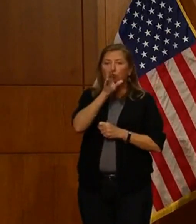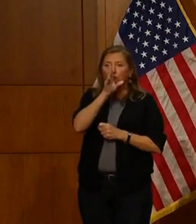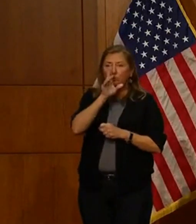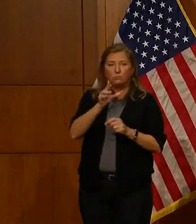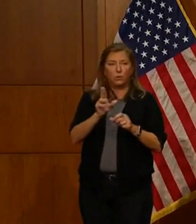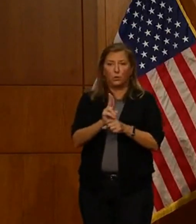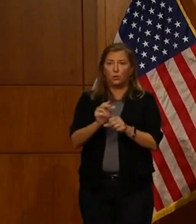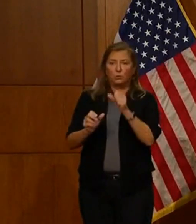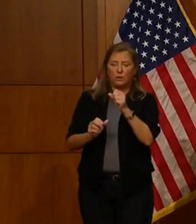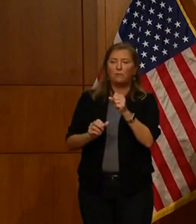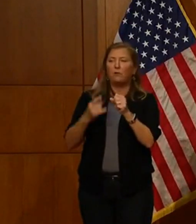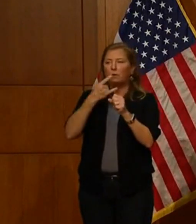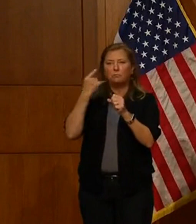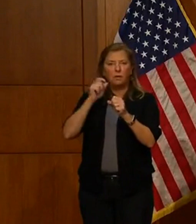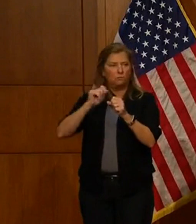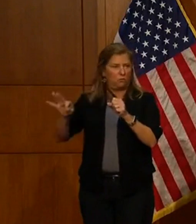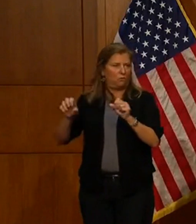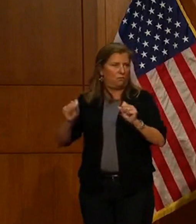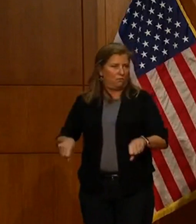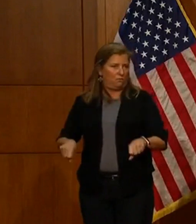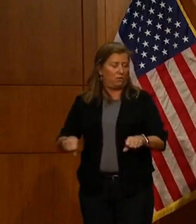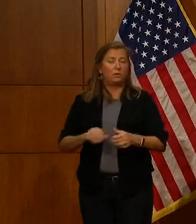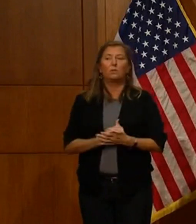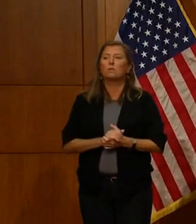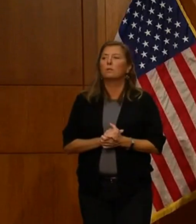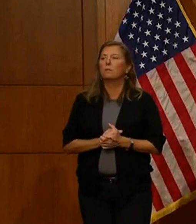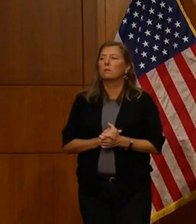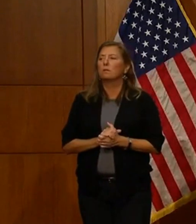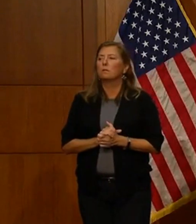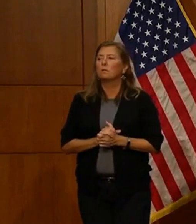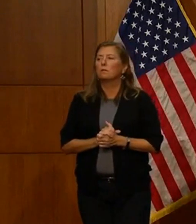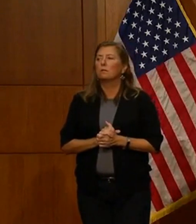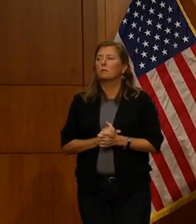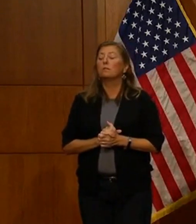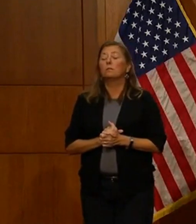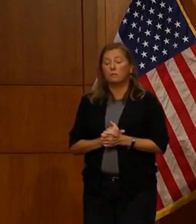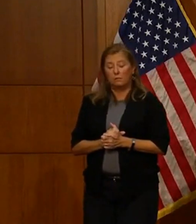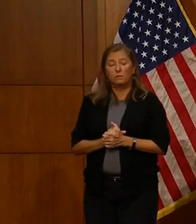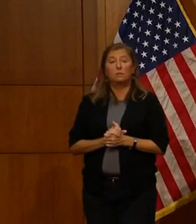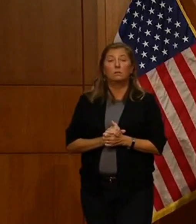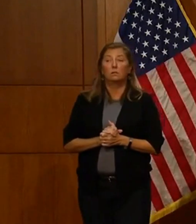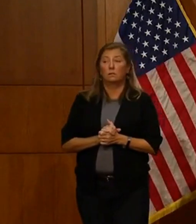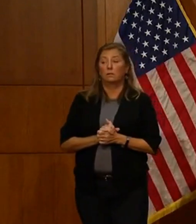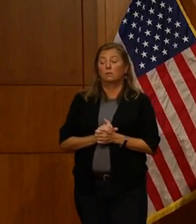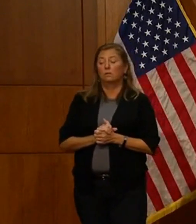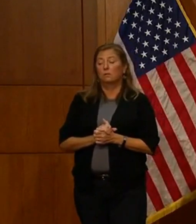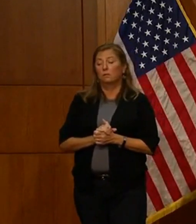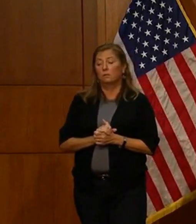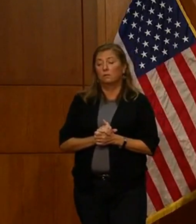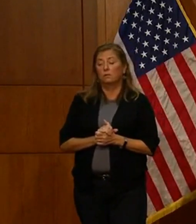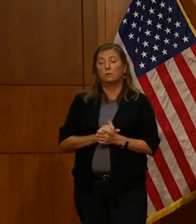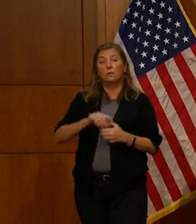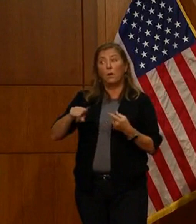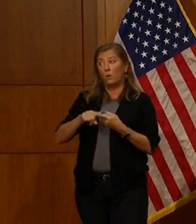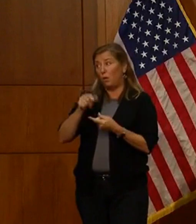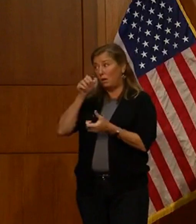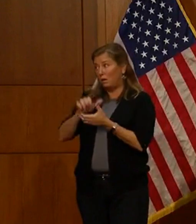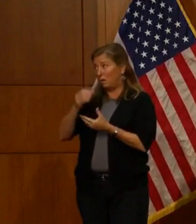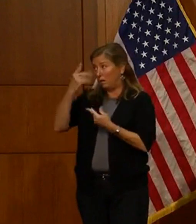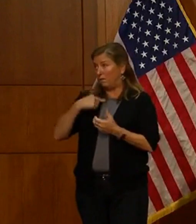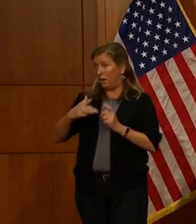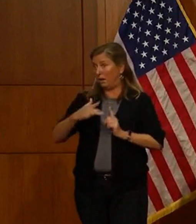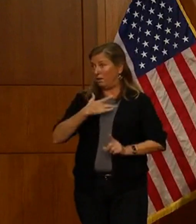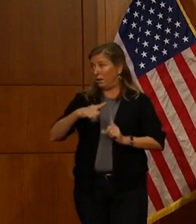into this microphone. From the moment we received our positive diagnoses, we adhered to the public